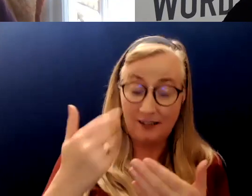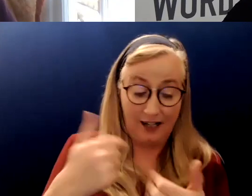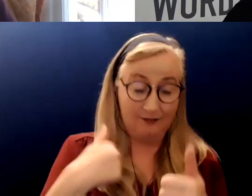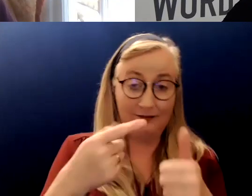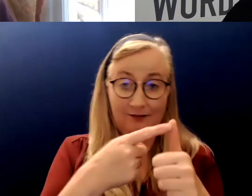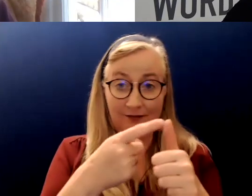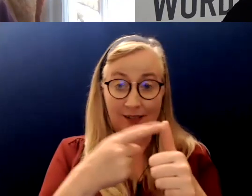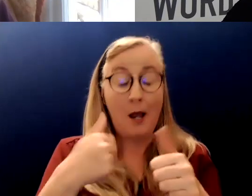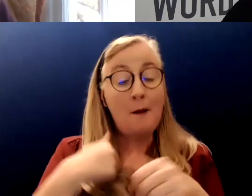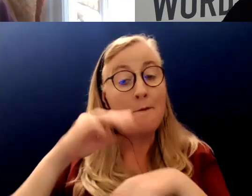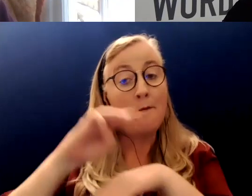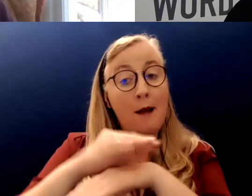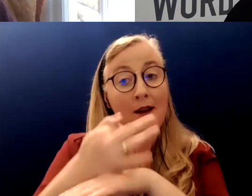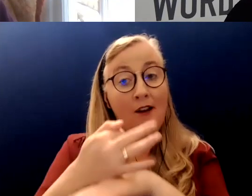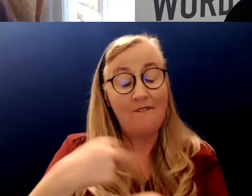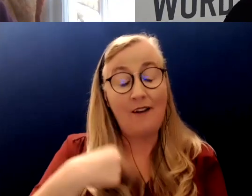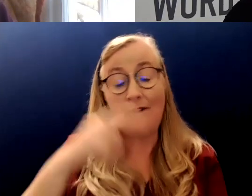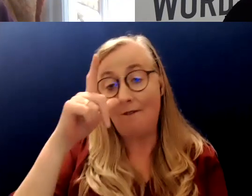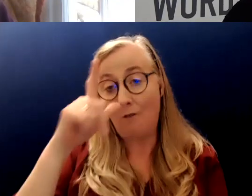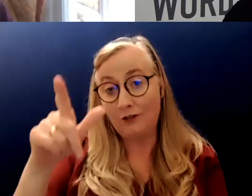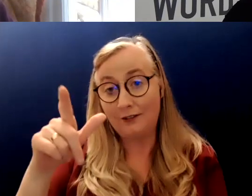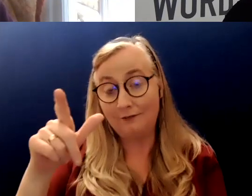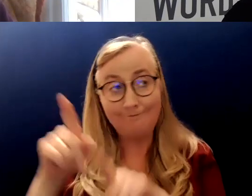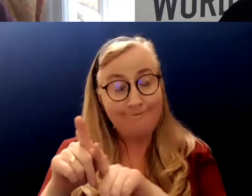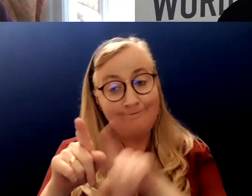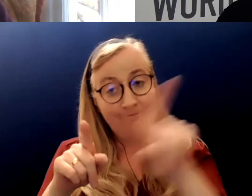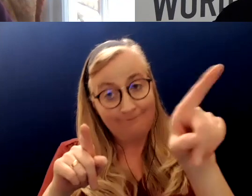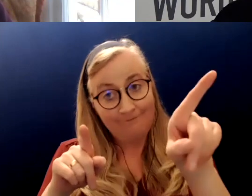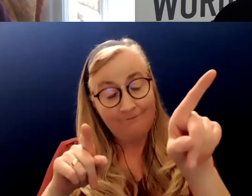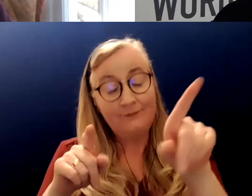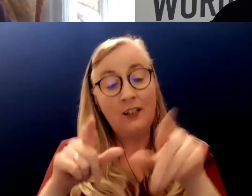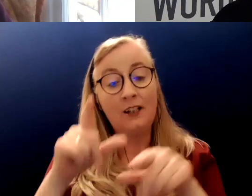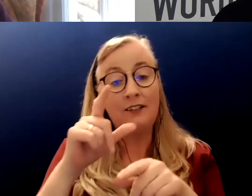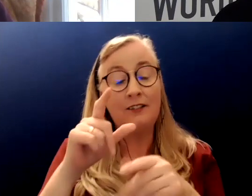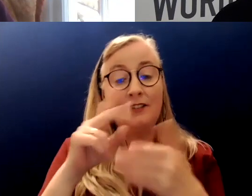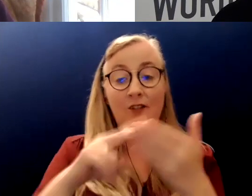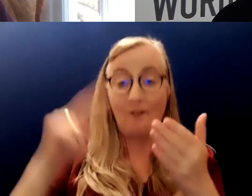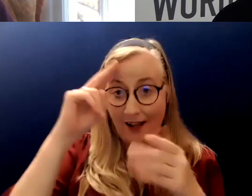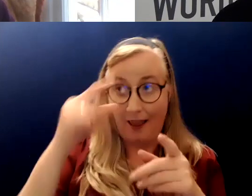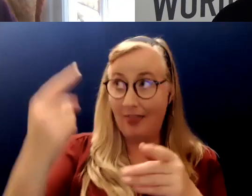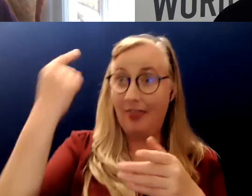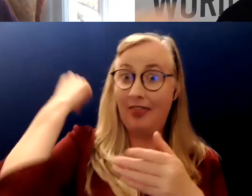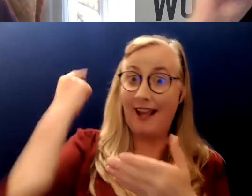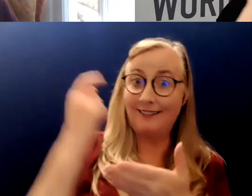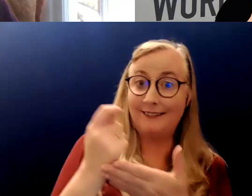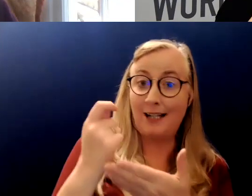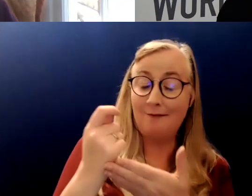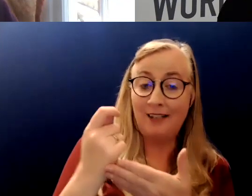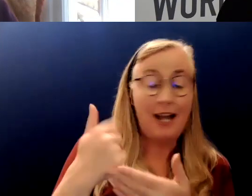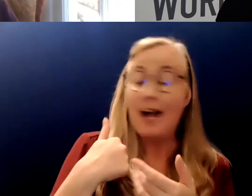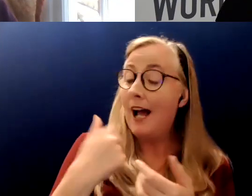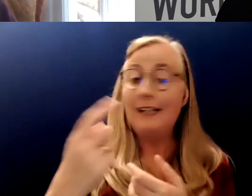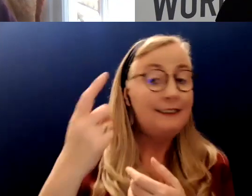parents were very fortunate to have been able to go to college back in their day. I didn't realize